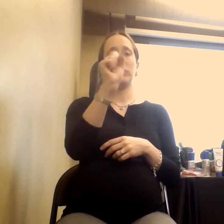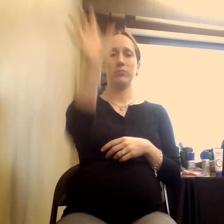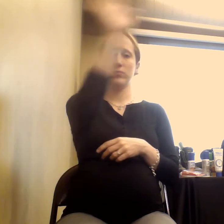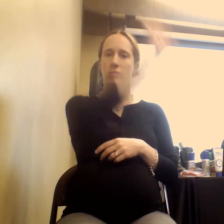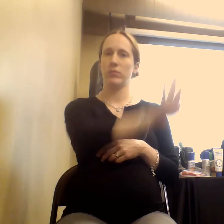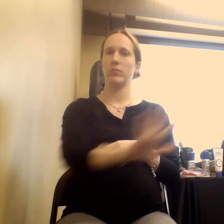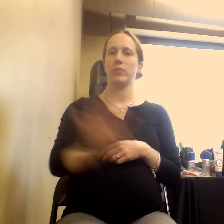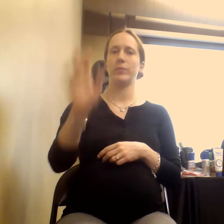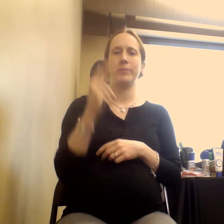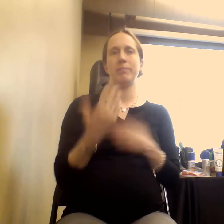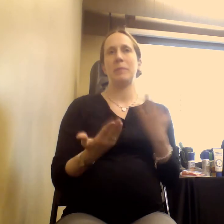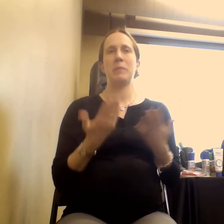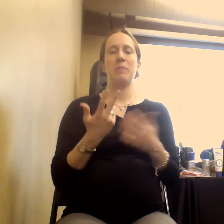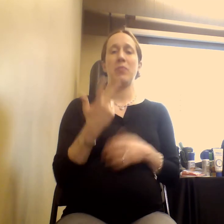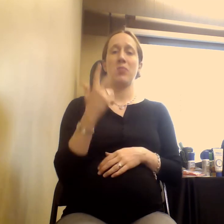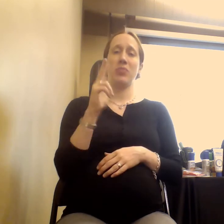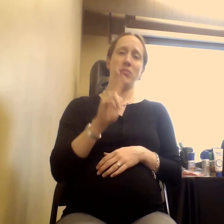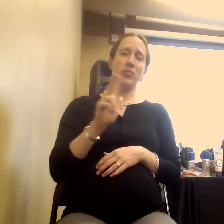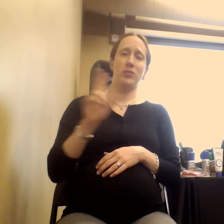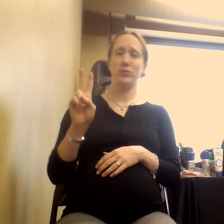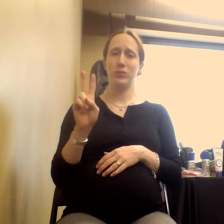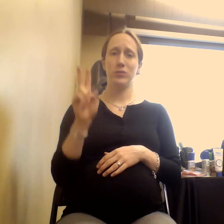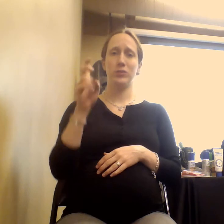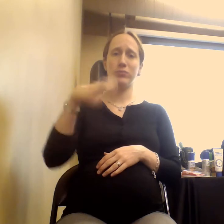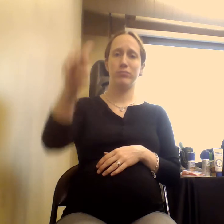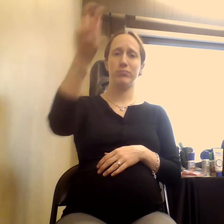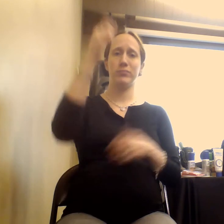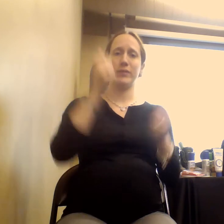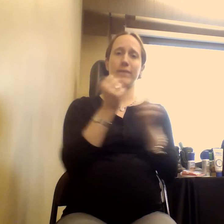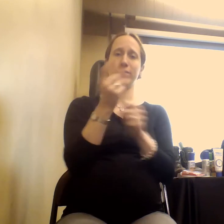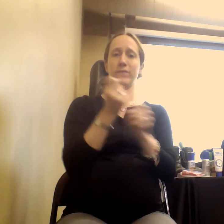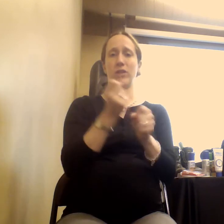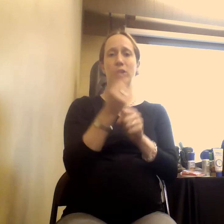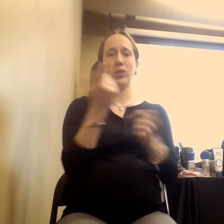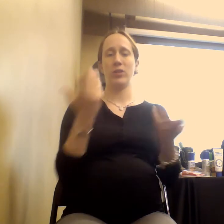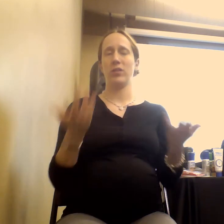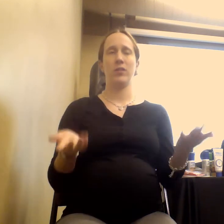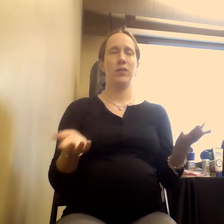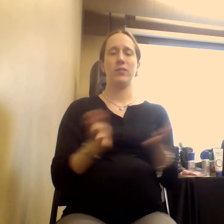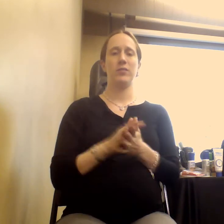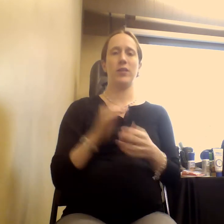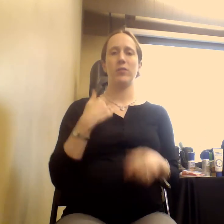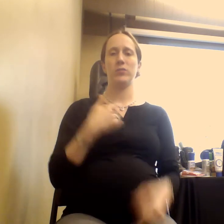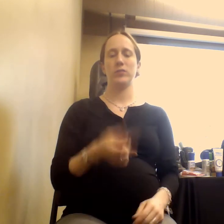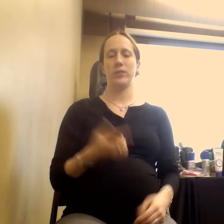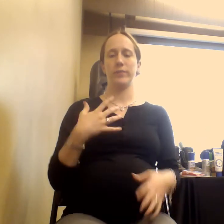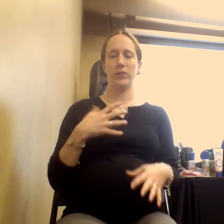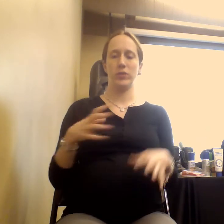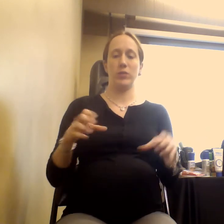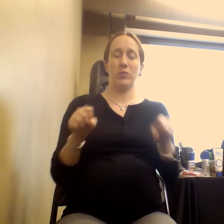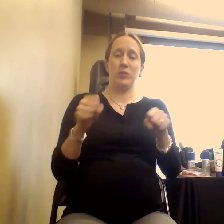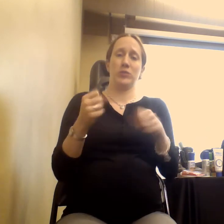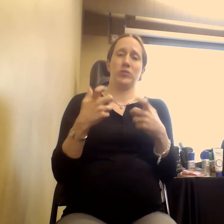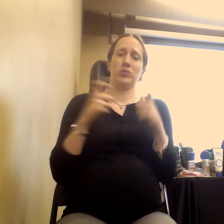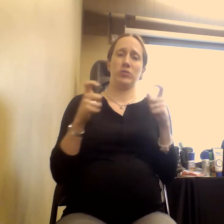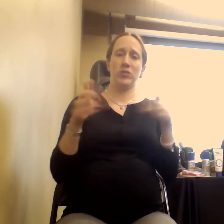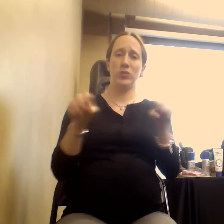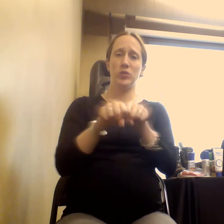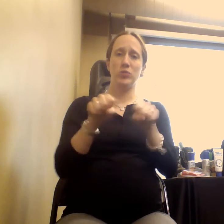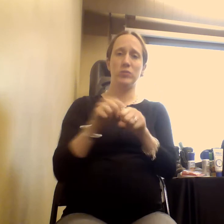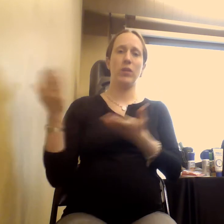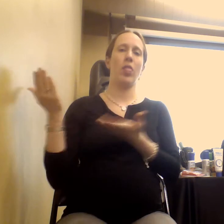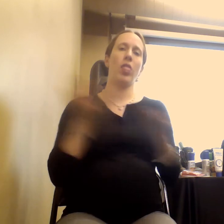in and out of the airports, finally I got tired of it. They were so big and bulky. I'd wear a tennis shoe to get through the airport, but putting that